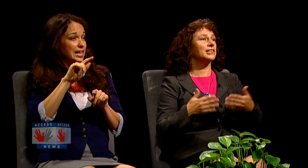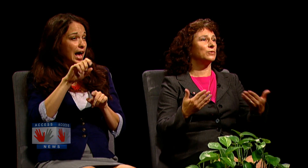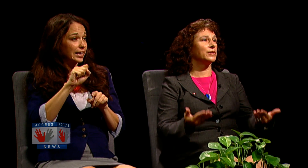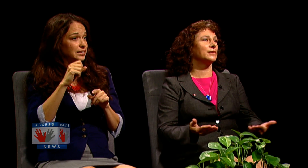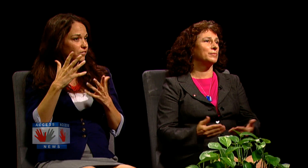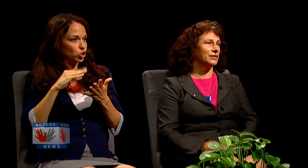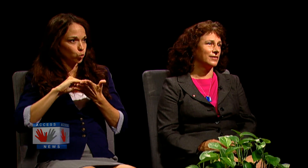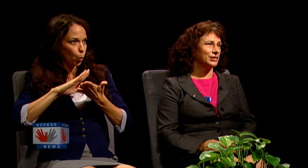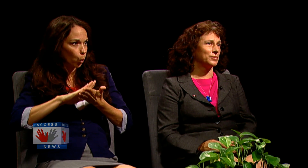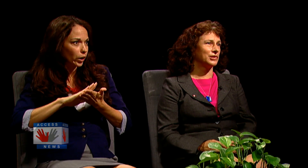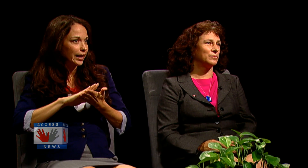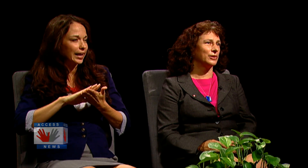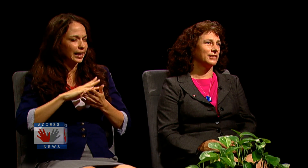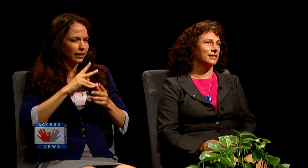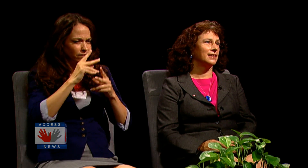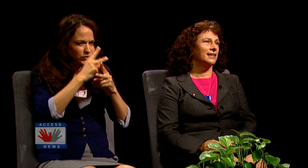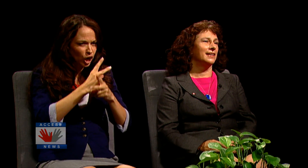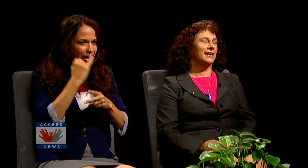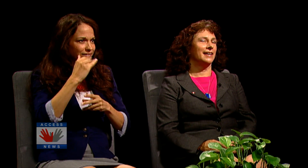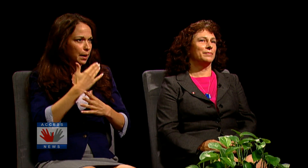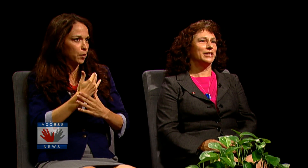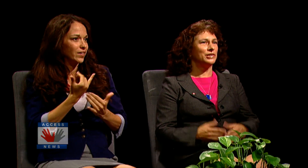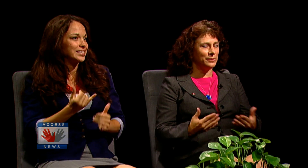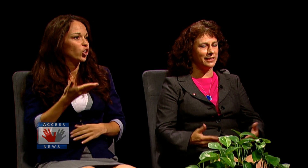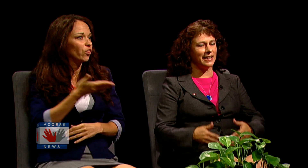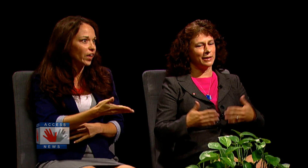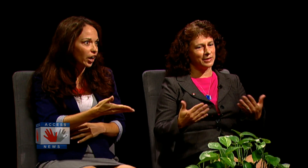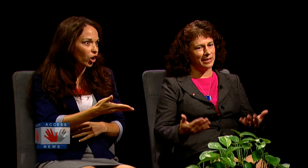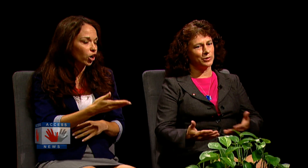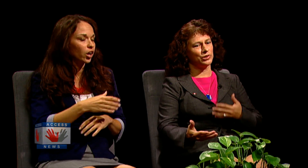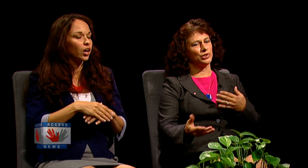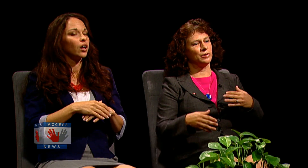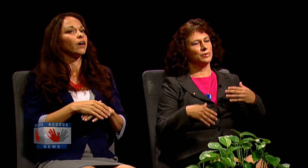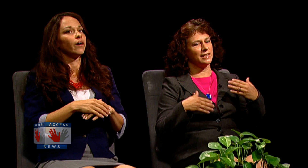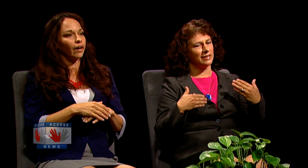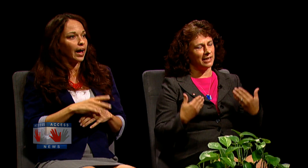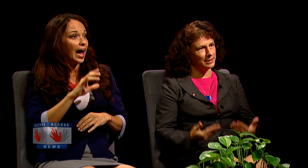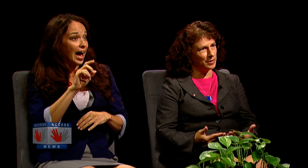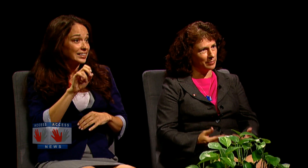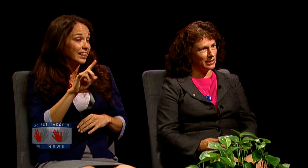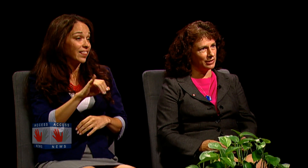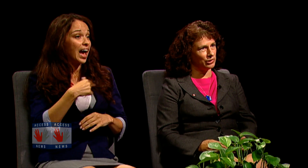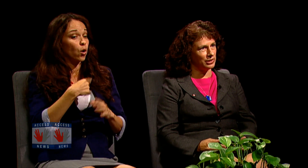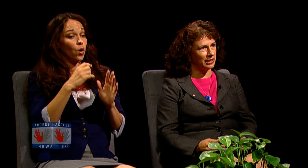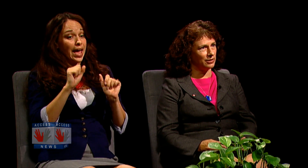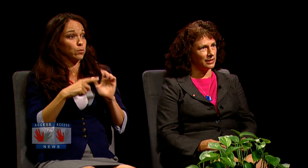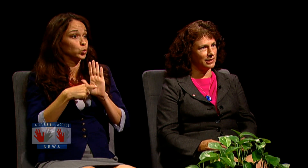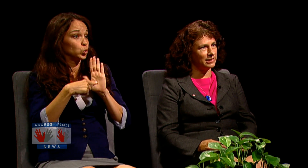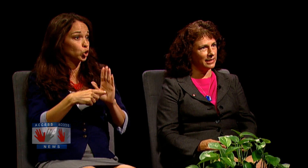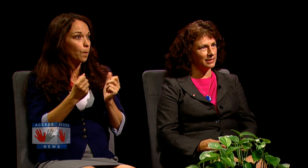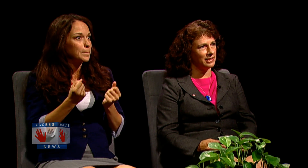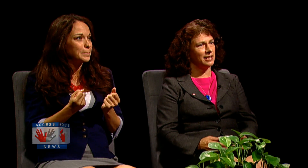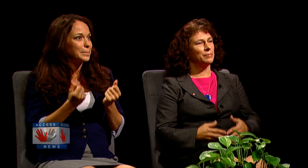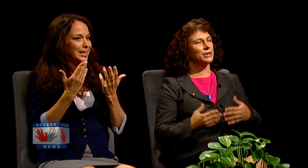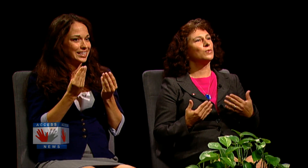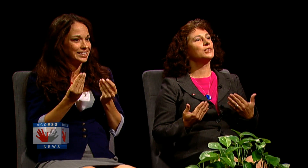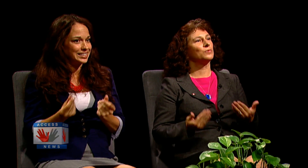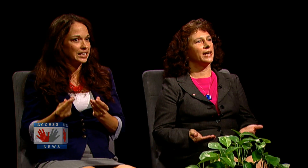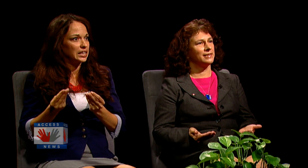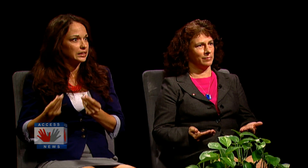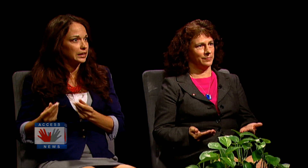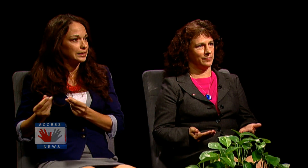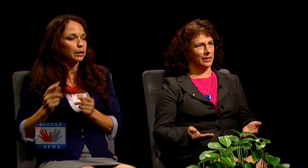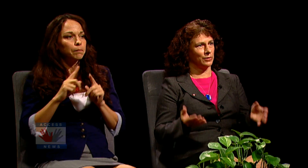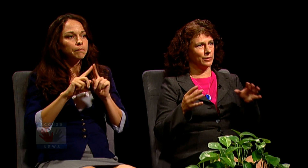and asking whether the butterflies were still present. And by doing that, I was able to show that a lot of populations had gone extinct, but it